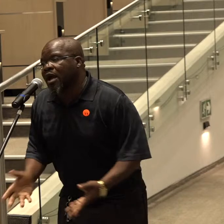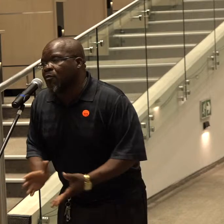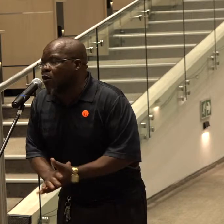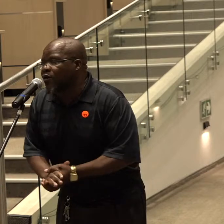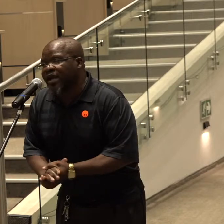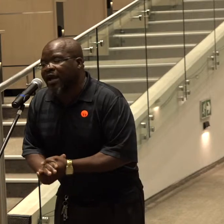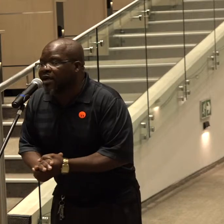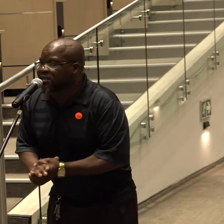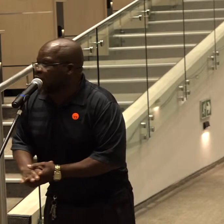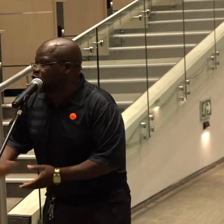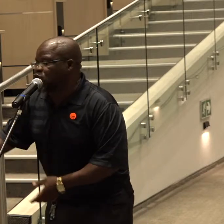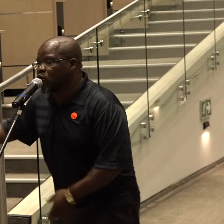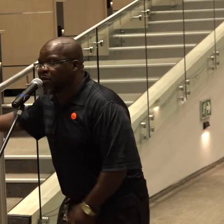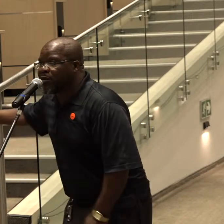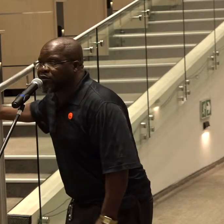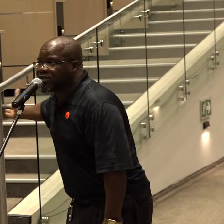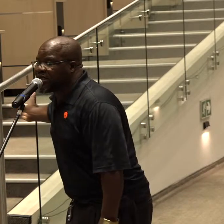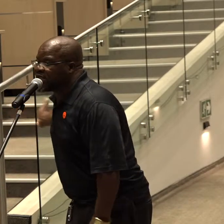season